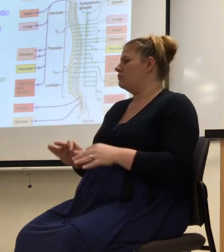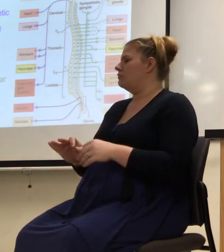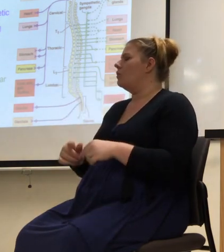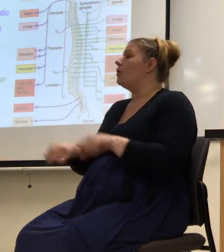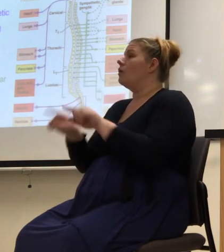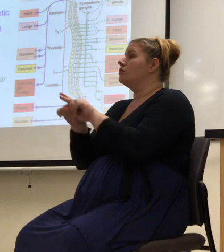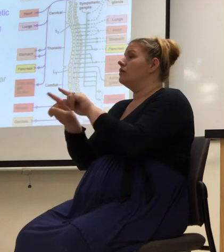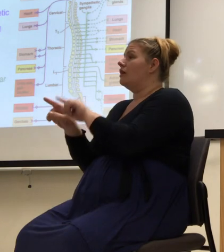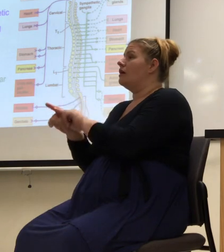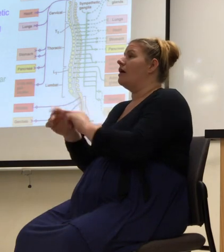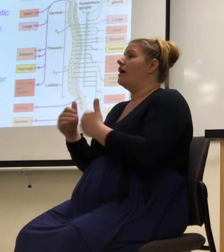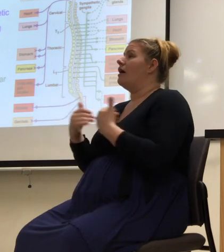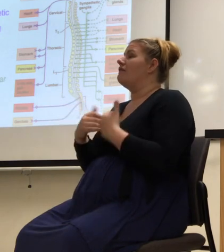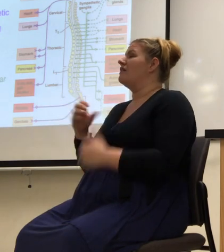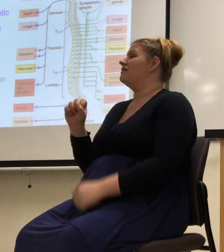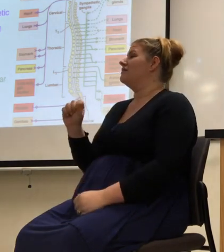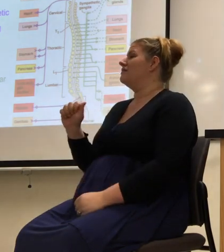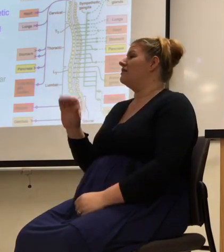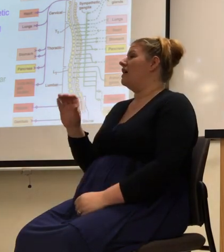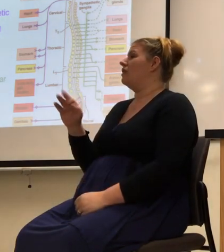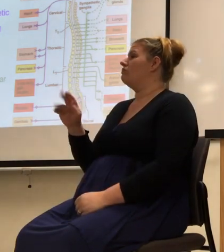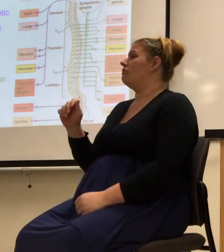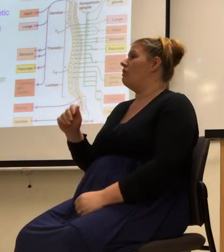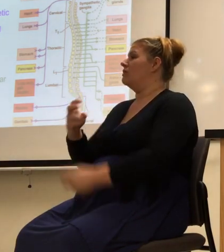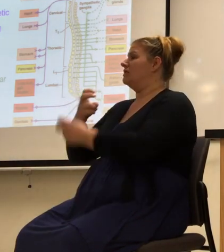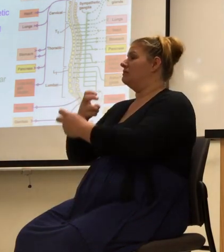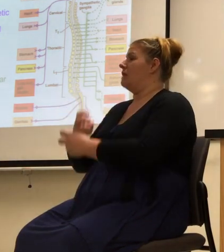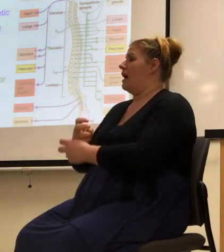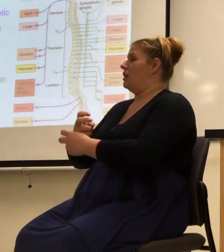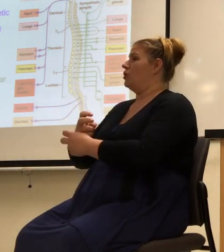spinal nerves S2 through S4.